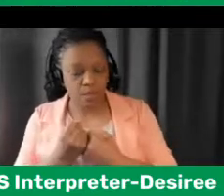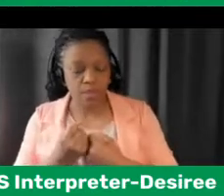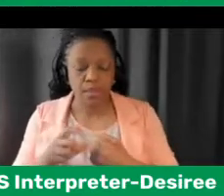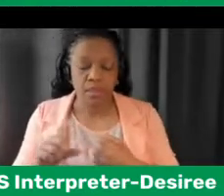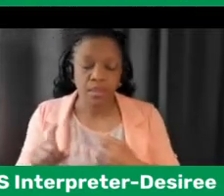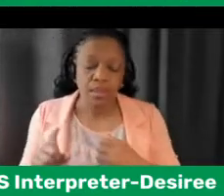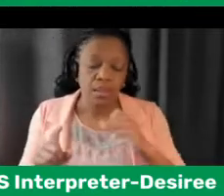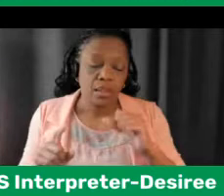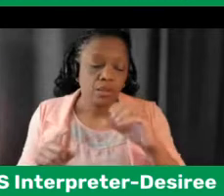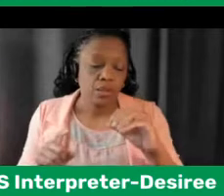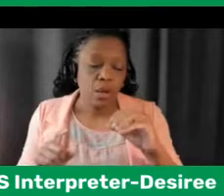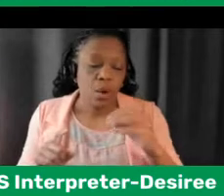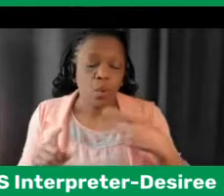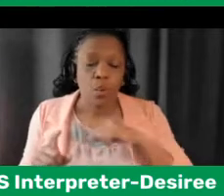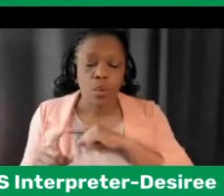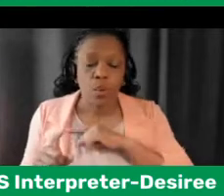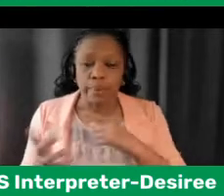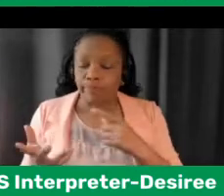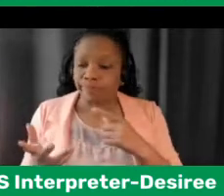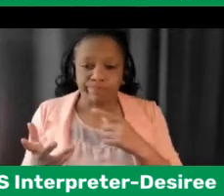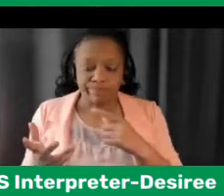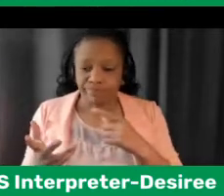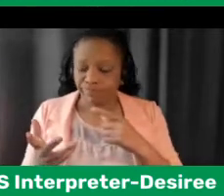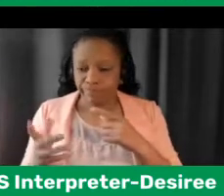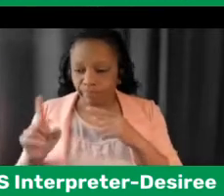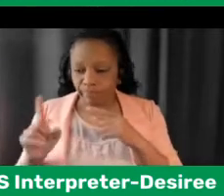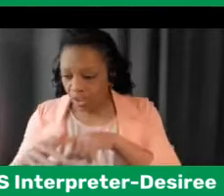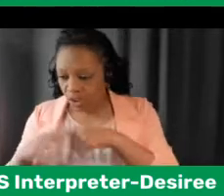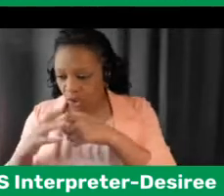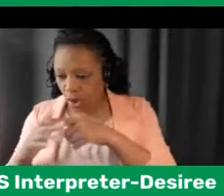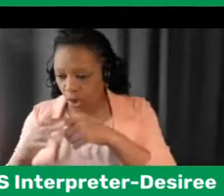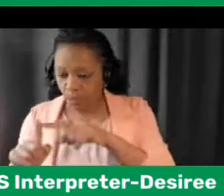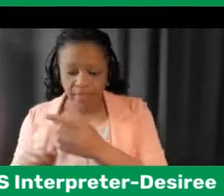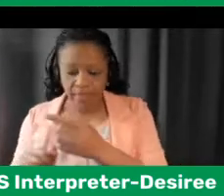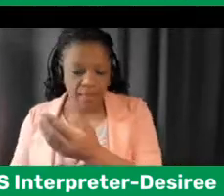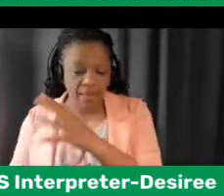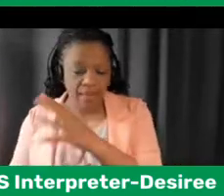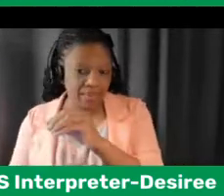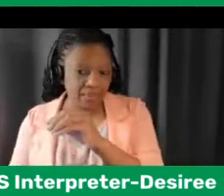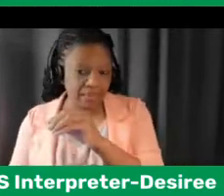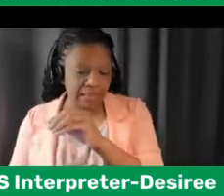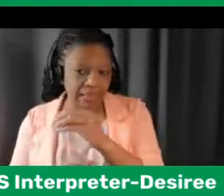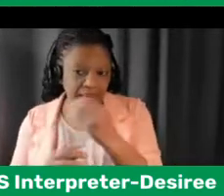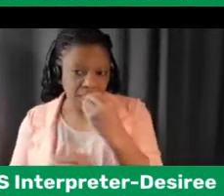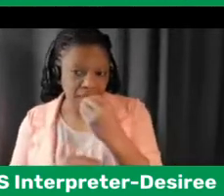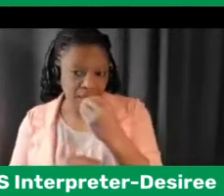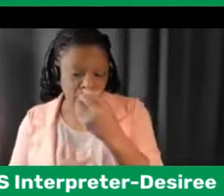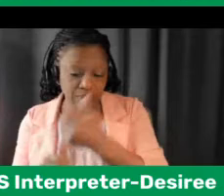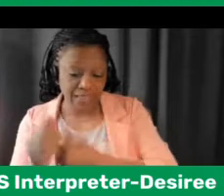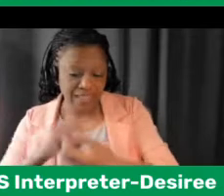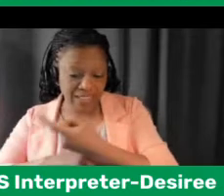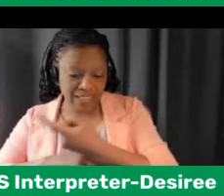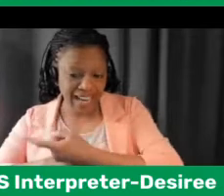we put out, we went from doing 50 meals a